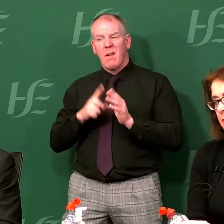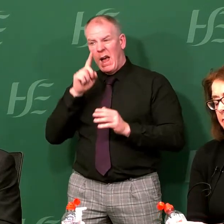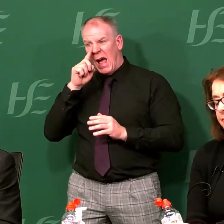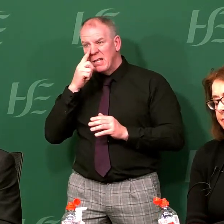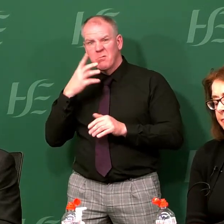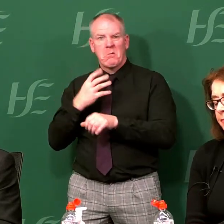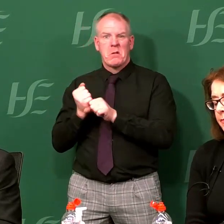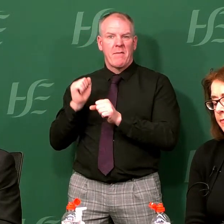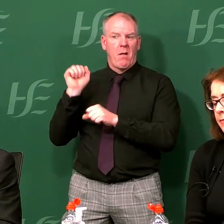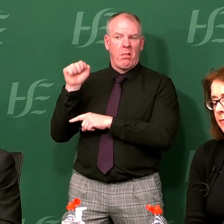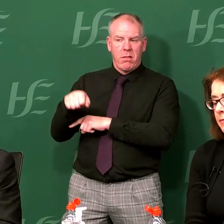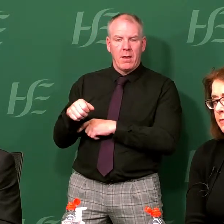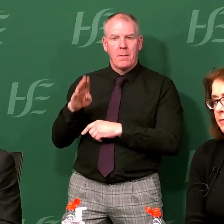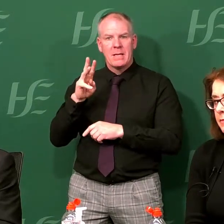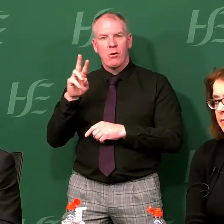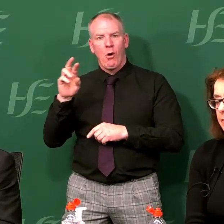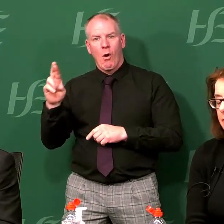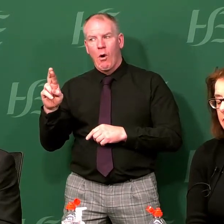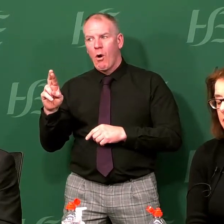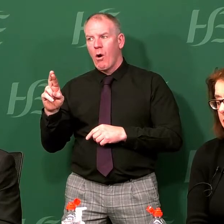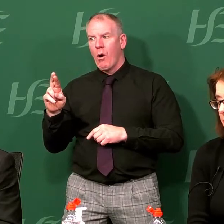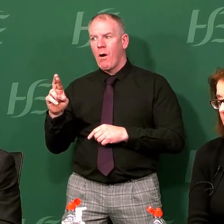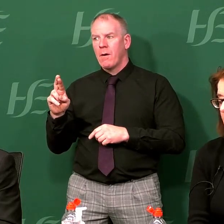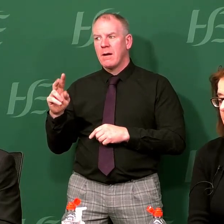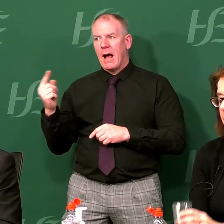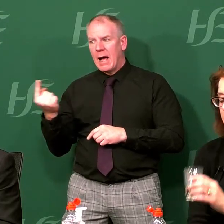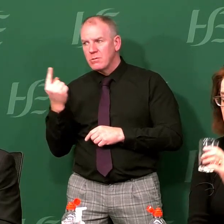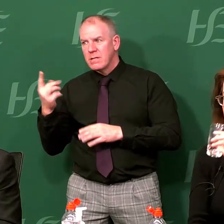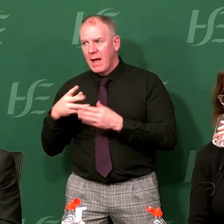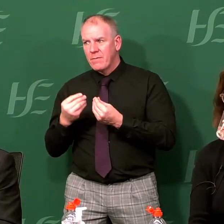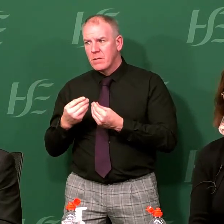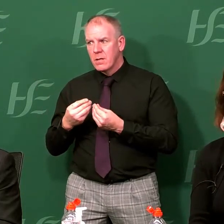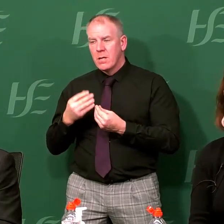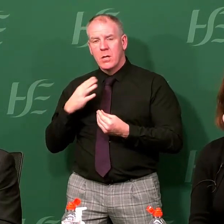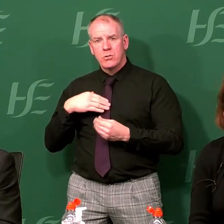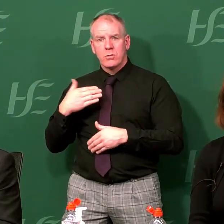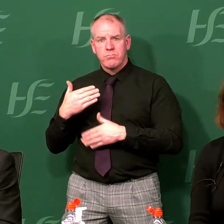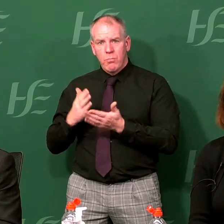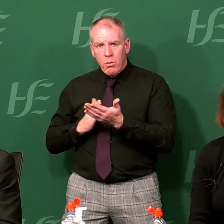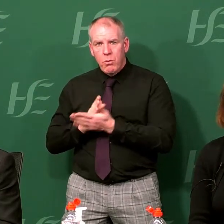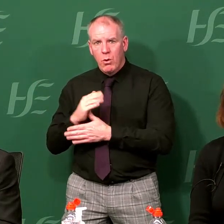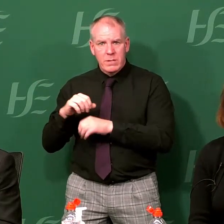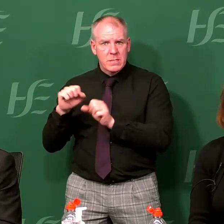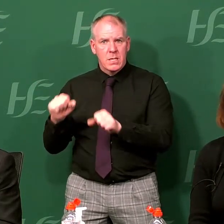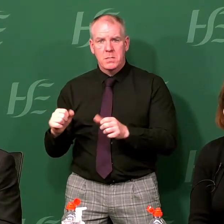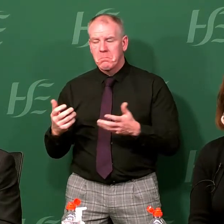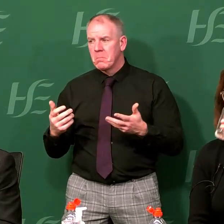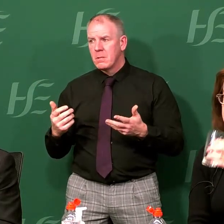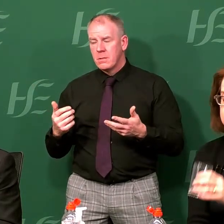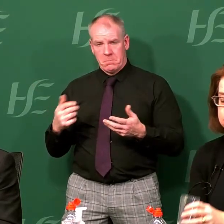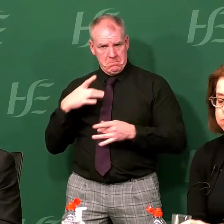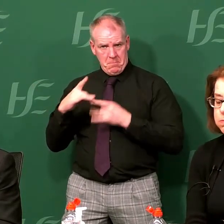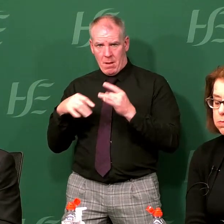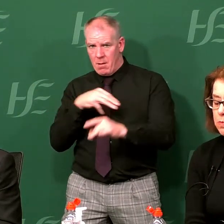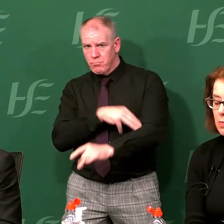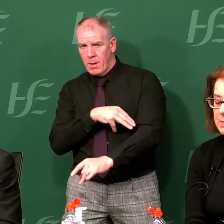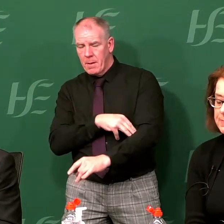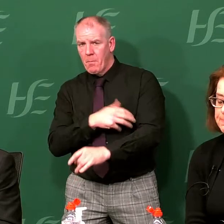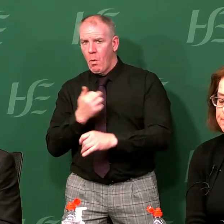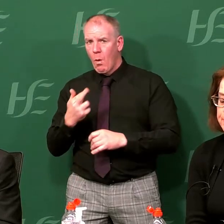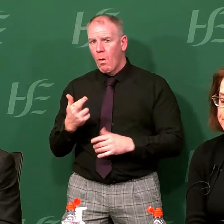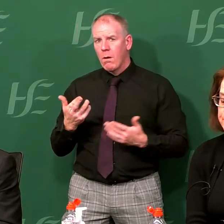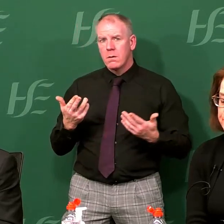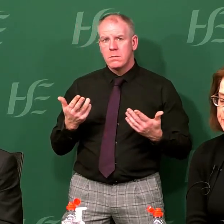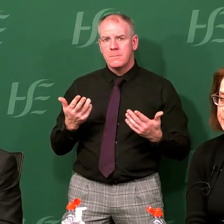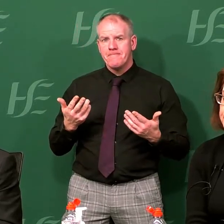never get a PCR, they phase out their antigen, they isolate and all that, and essentially they just wash through? Or does that create problems, or is it